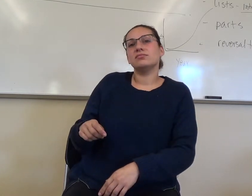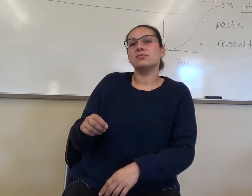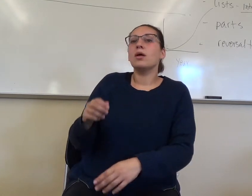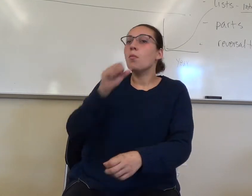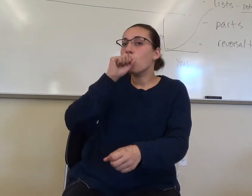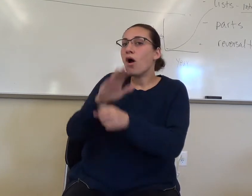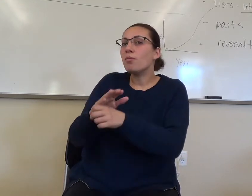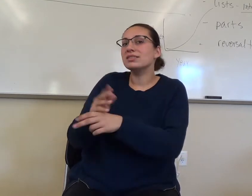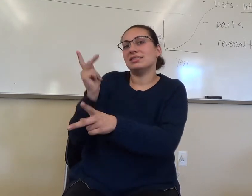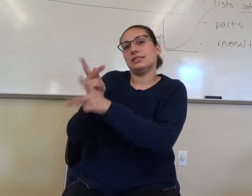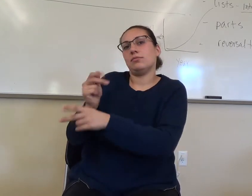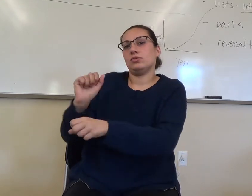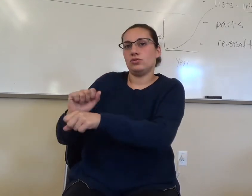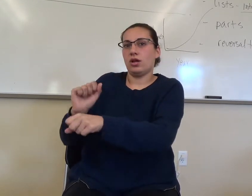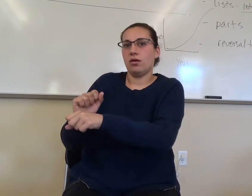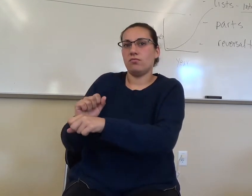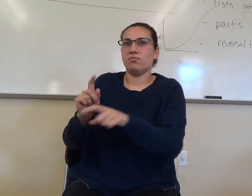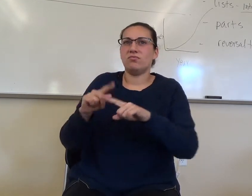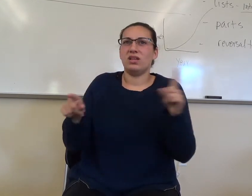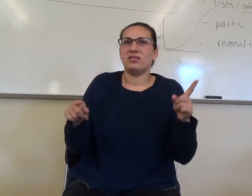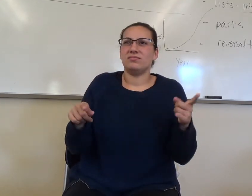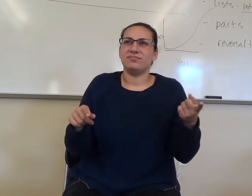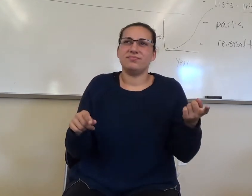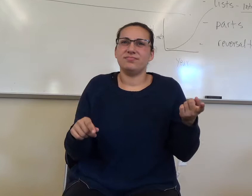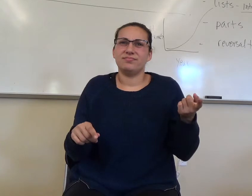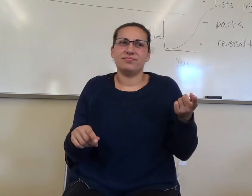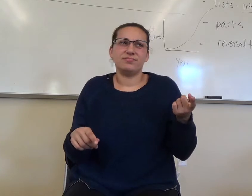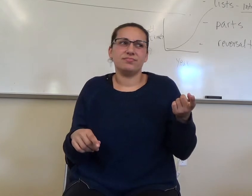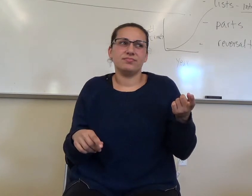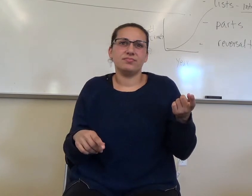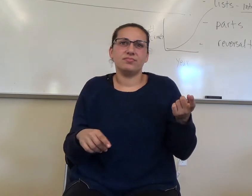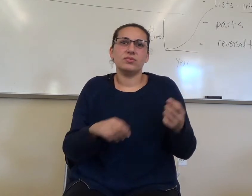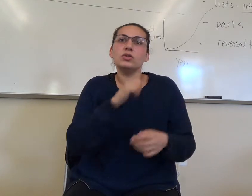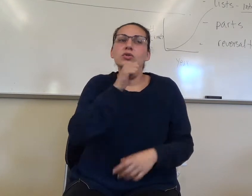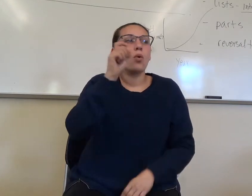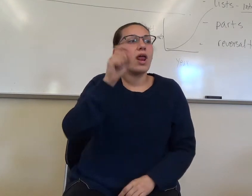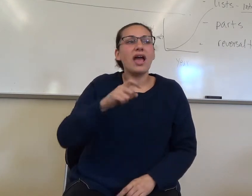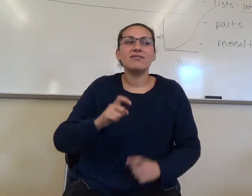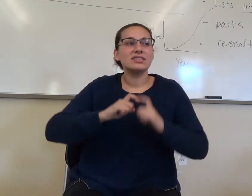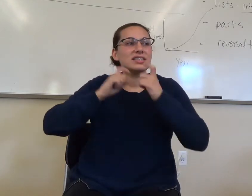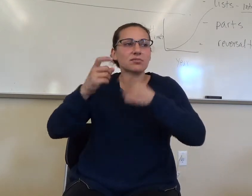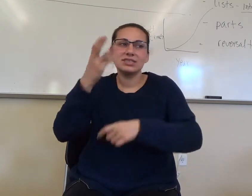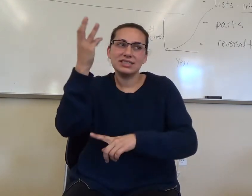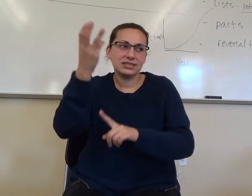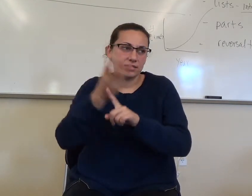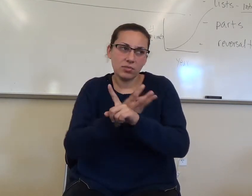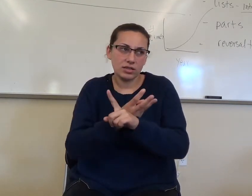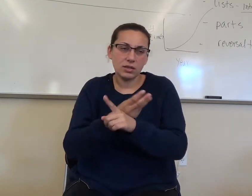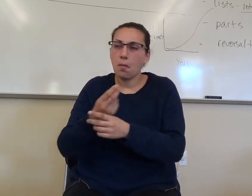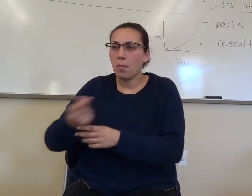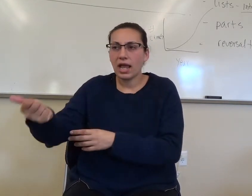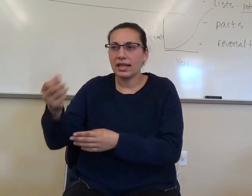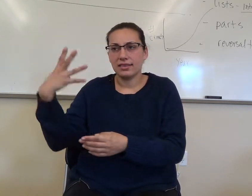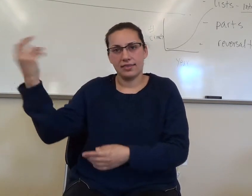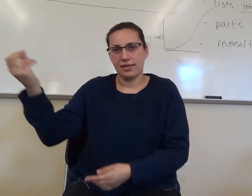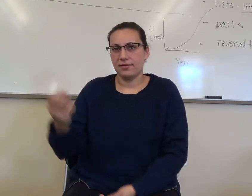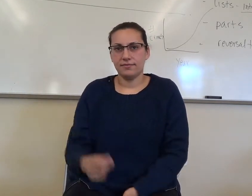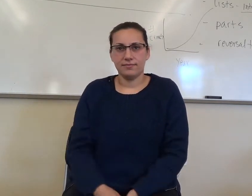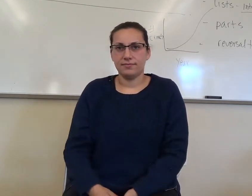no real one rule that says you have to give them 6 months or you have to pay them or whatever. Yeah, and this is,